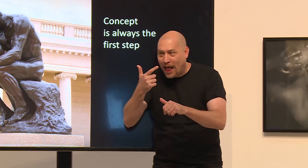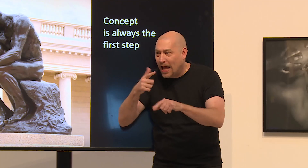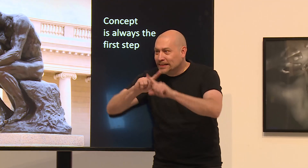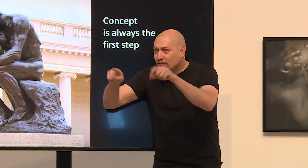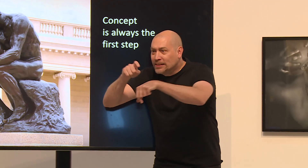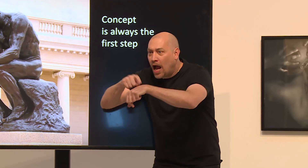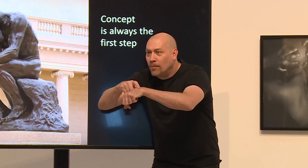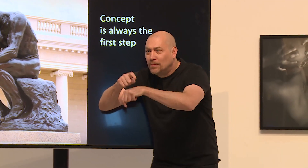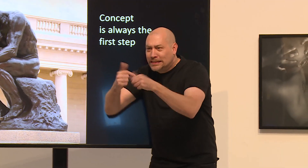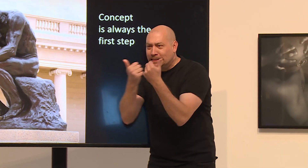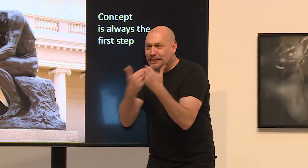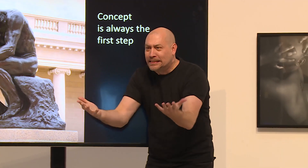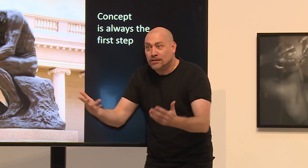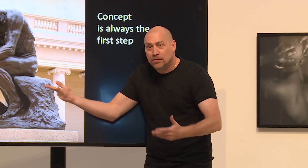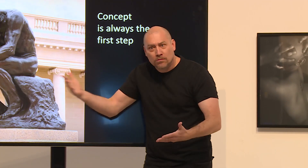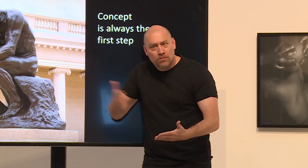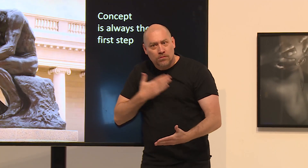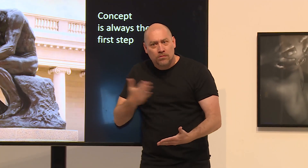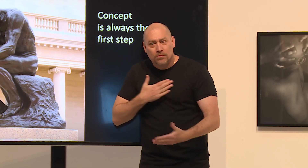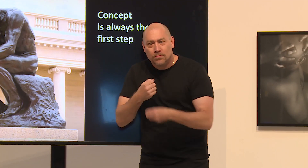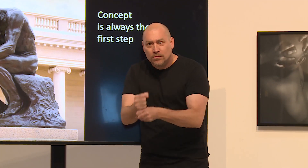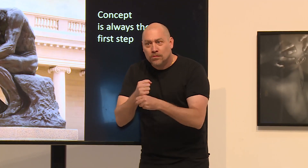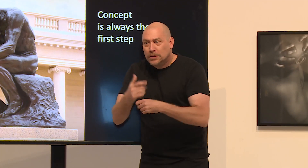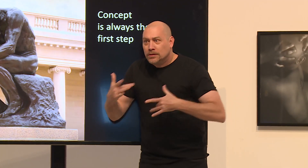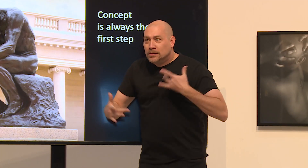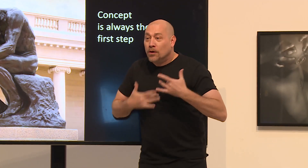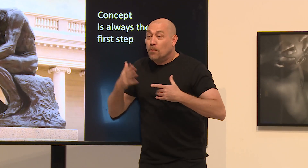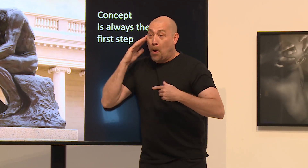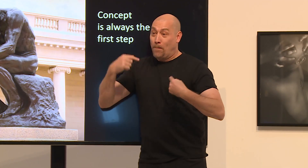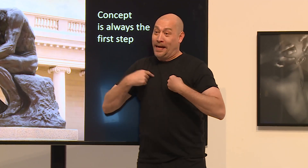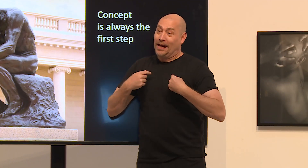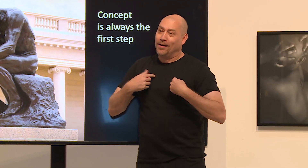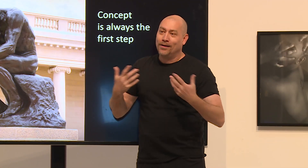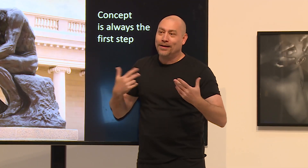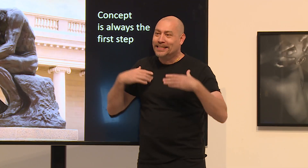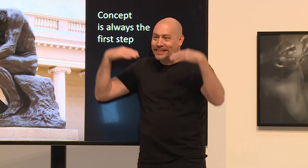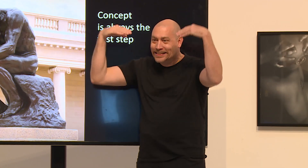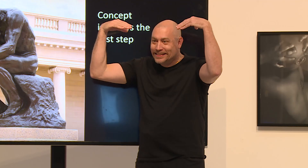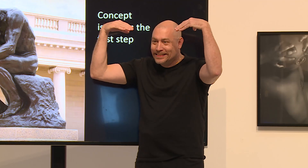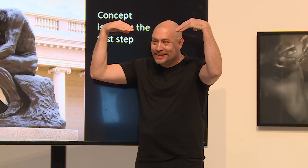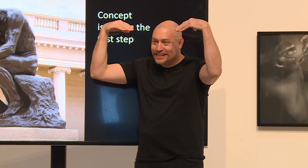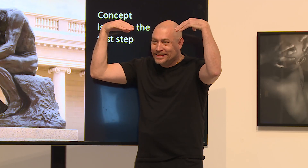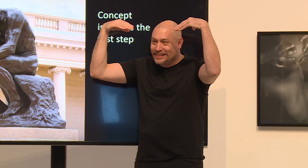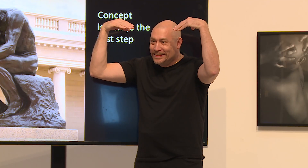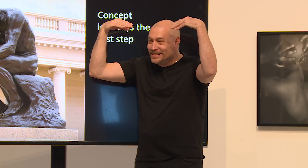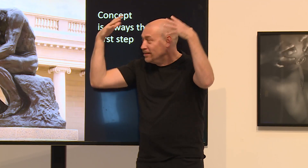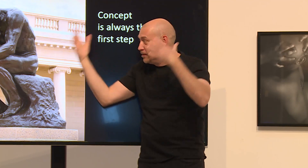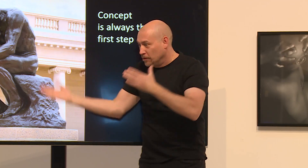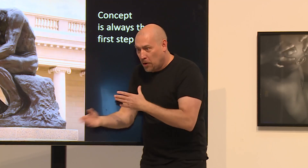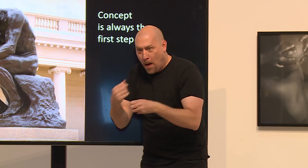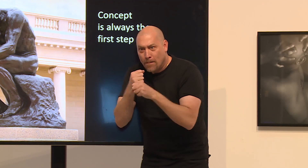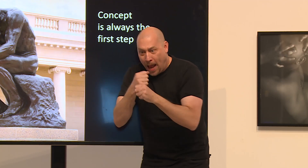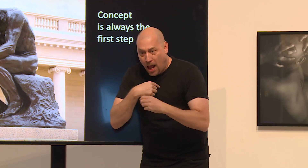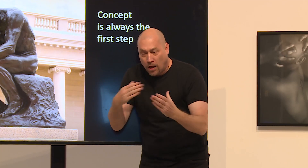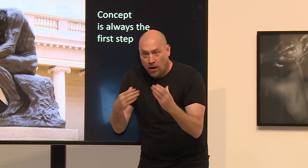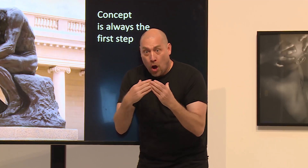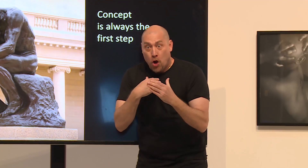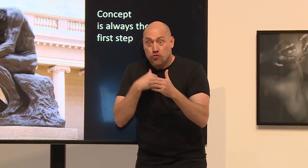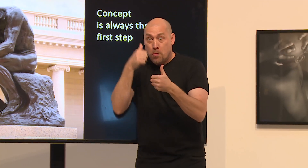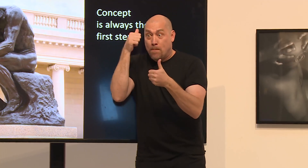She was jet-lagged after flying back, and I was all excited about this. Yeah, here I am with this great big grin. I'm all ready to make